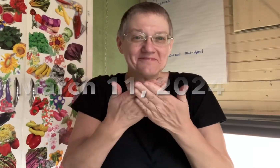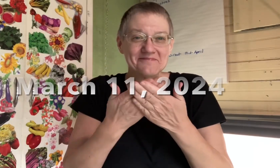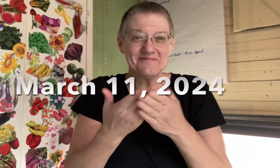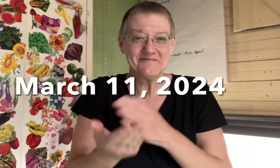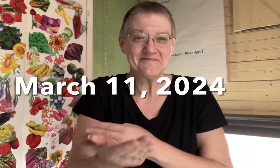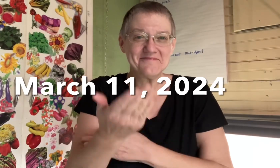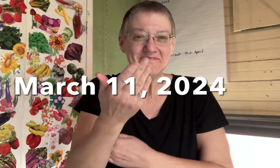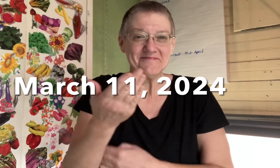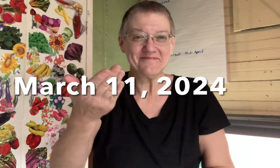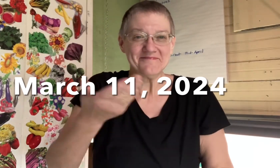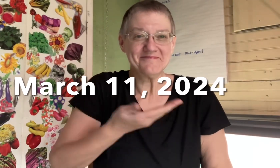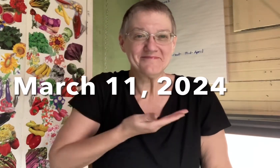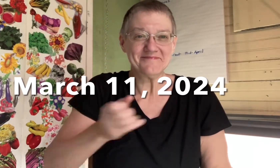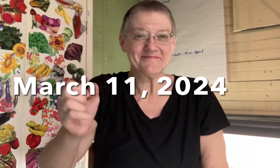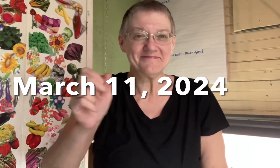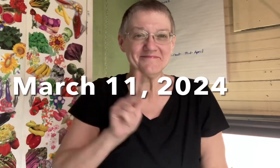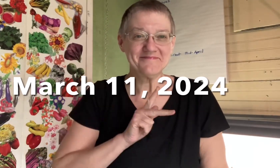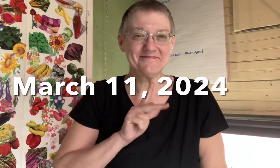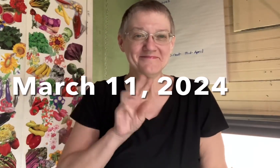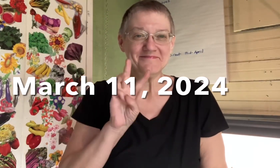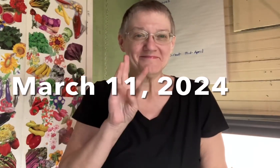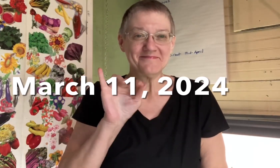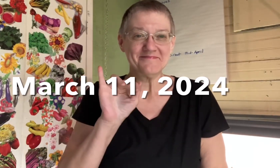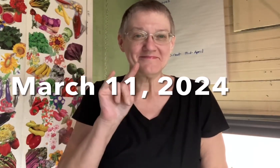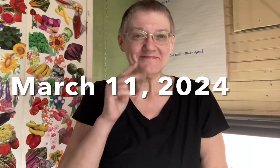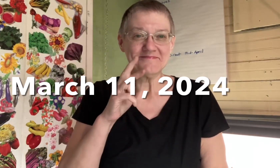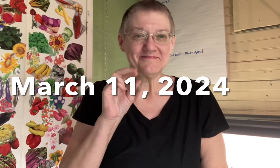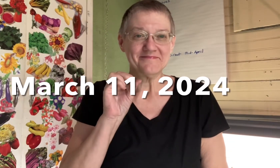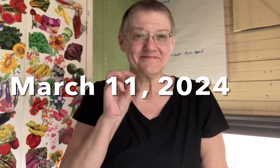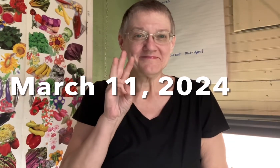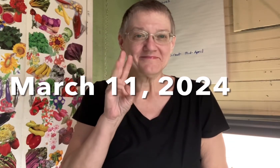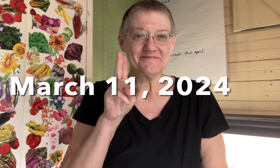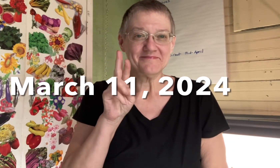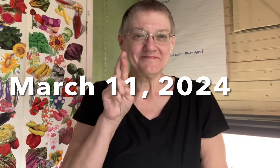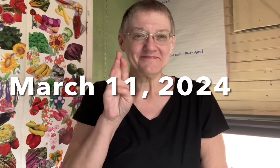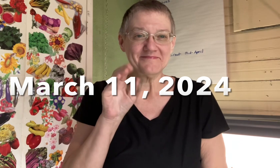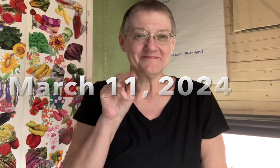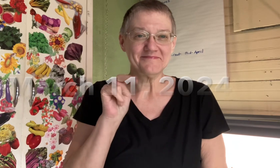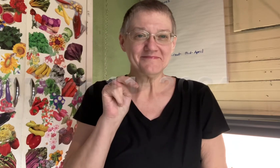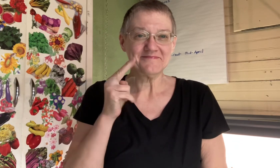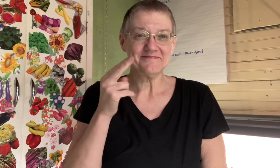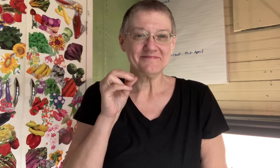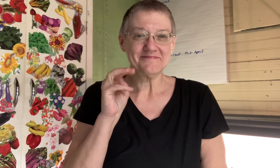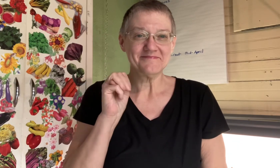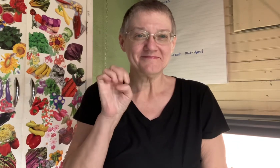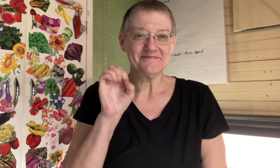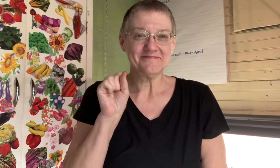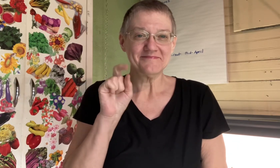Good morning and welcome back to Withrow Urban Homestead.